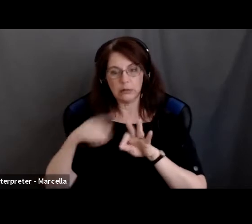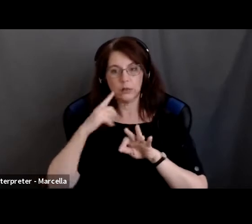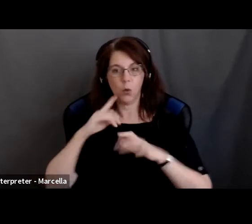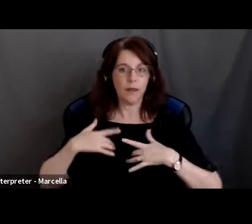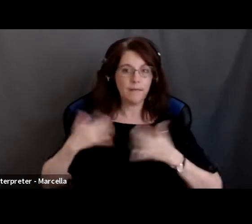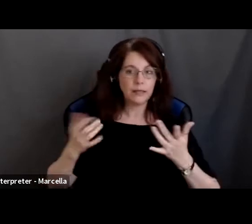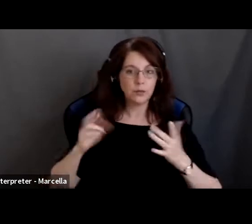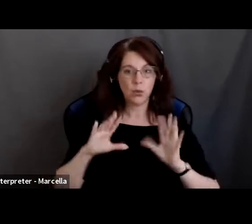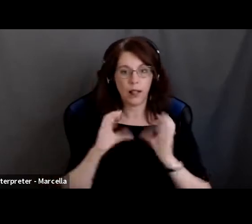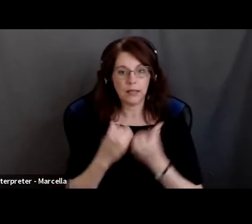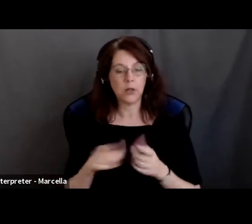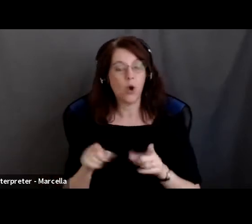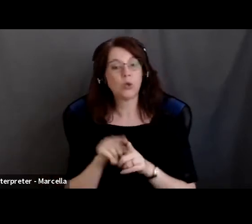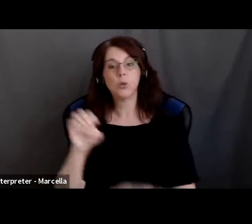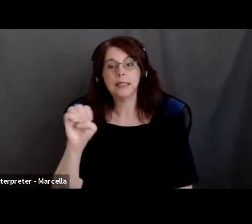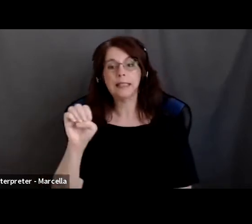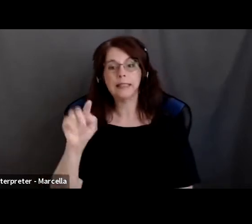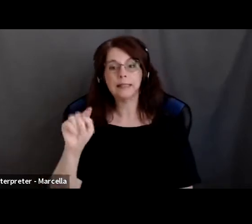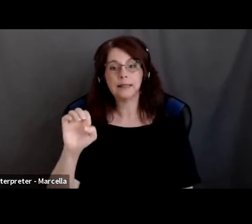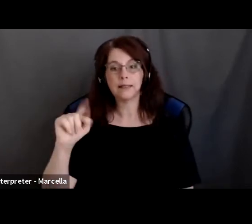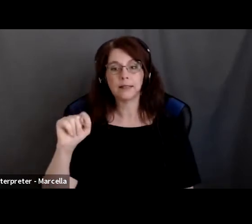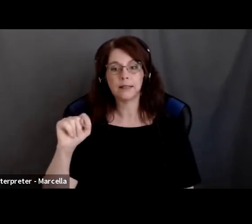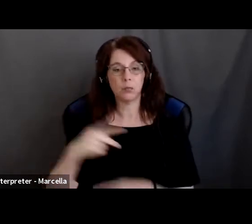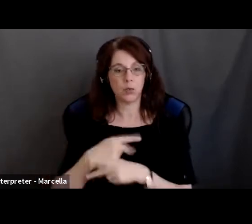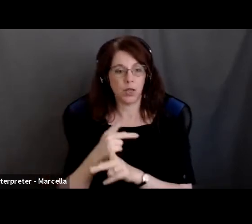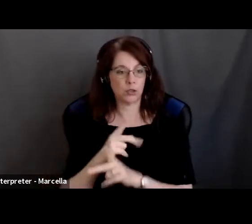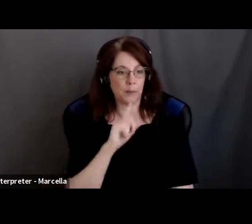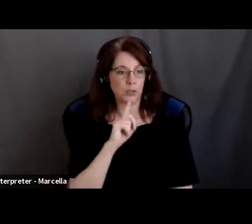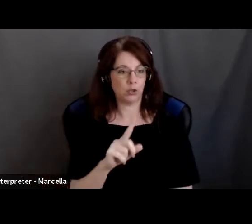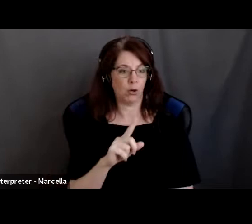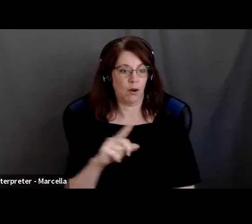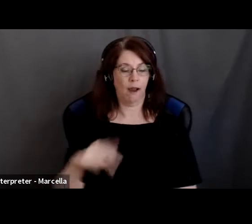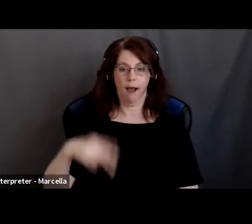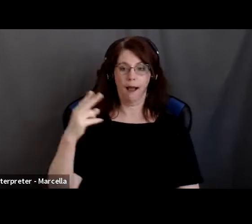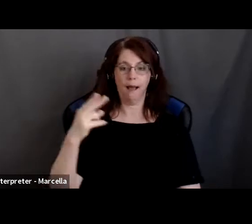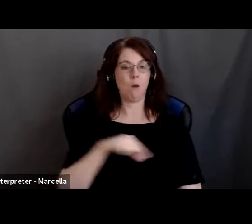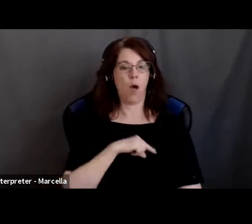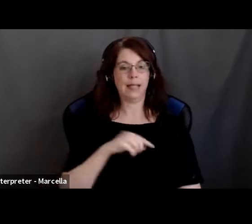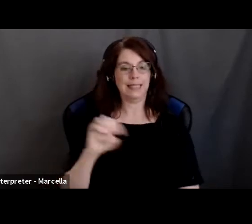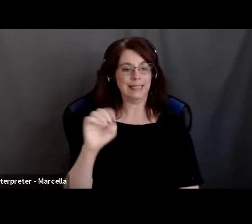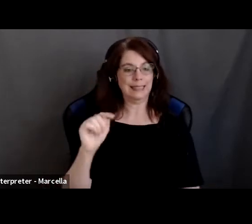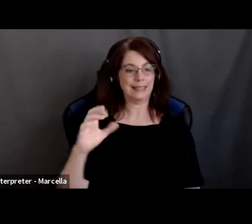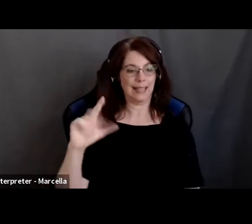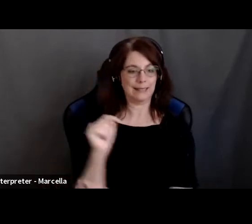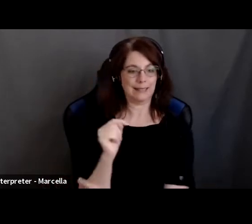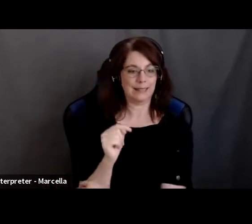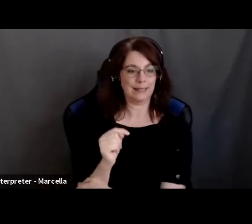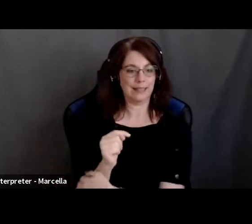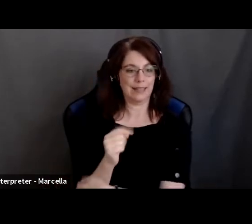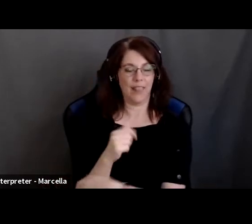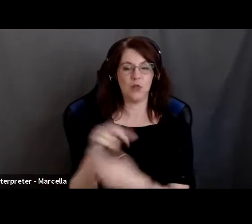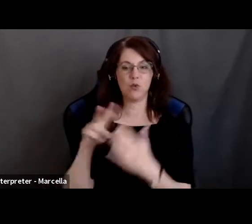We also do e-text production, so making sure that there's high quality e-text that can be